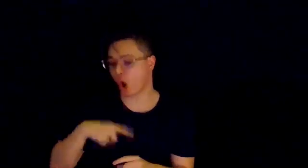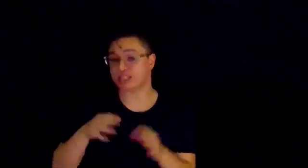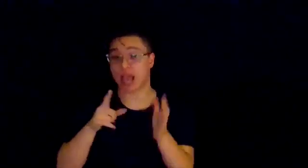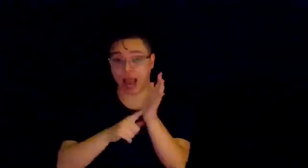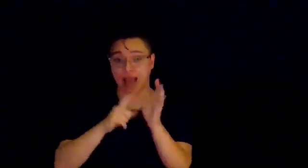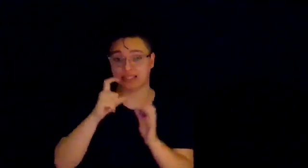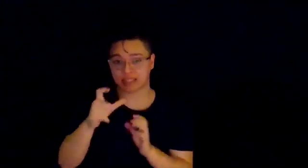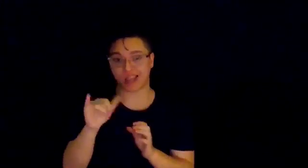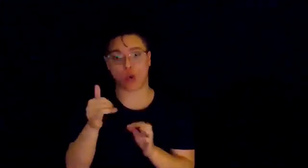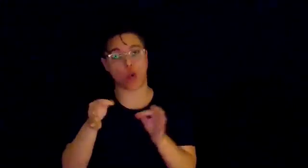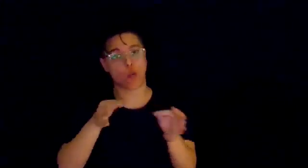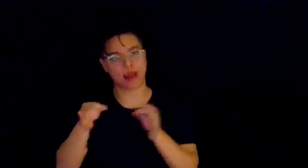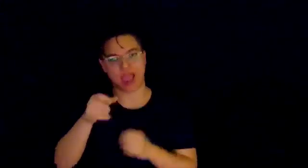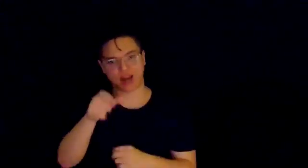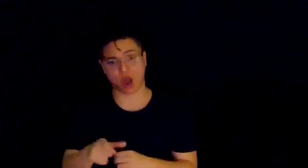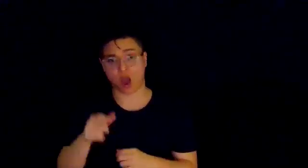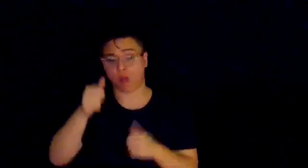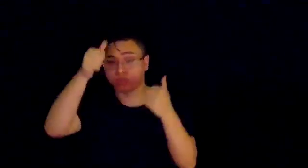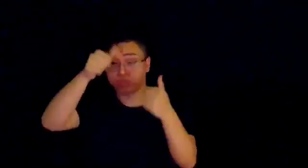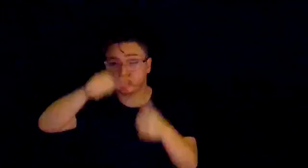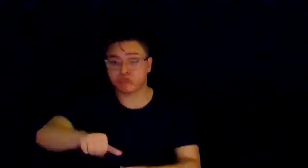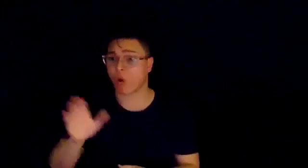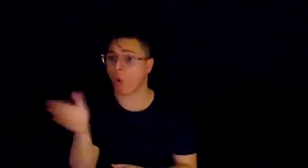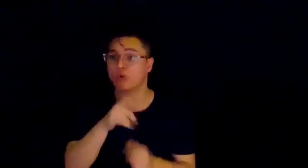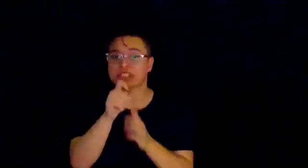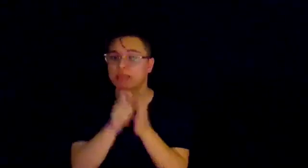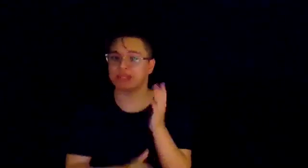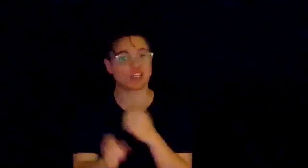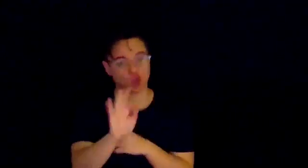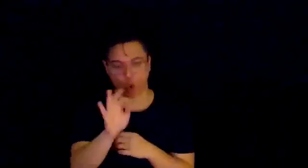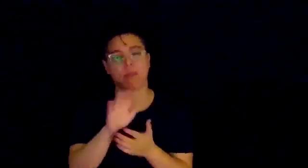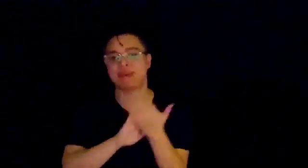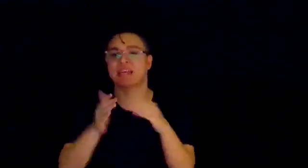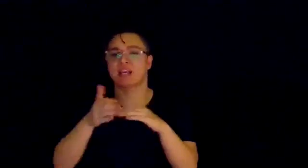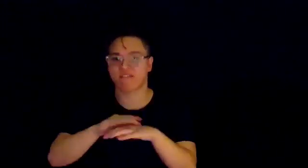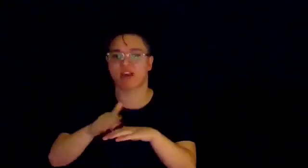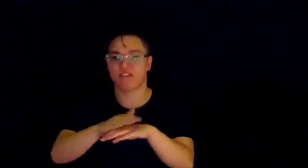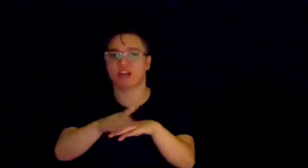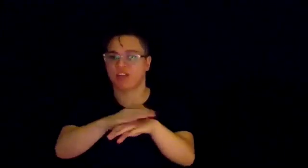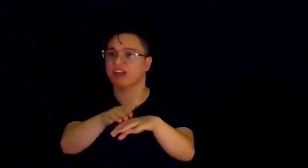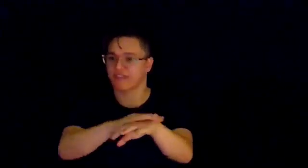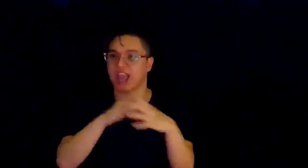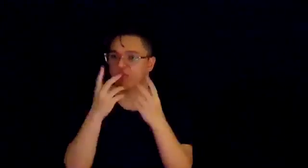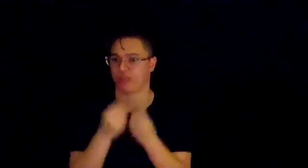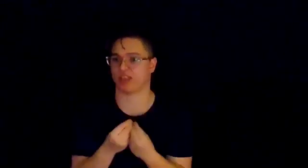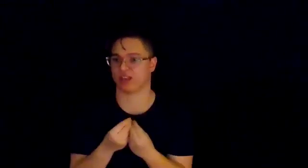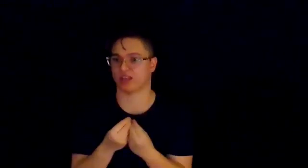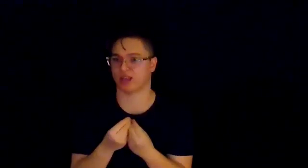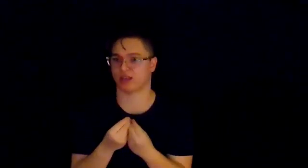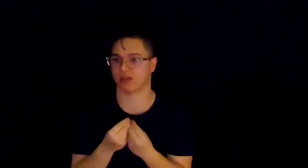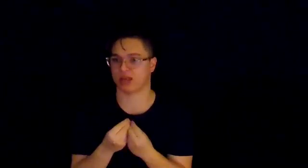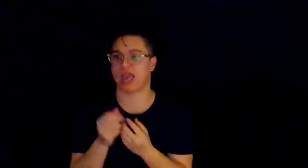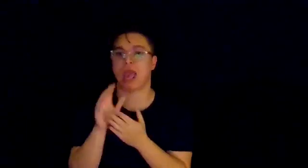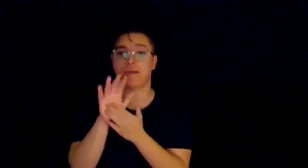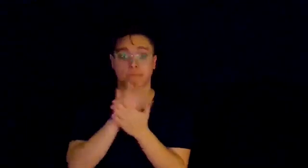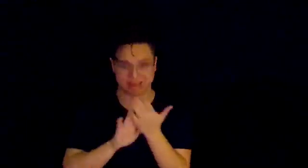bit off topic. And the LAC or the planner, they're asking those so they can really get a good idea of you and so